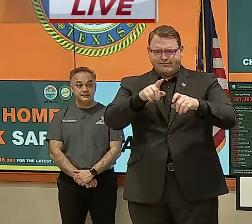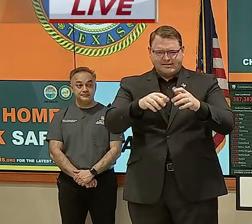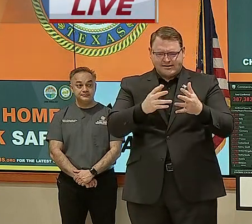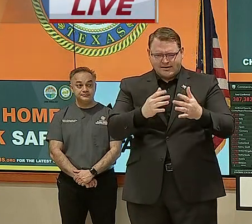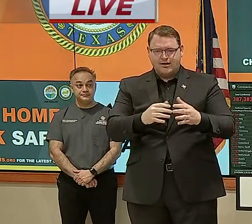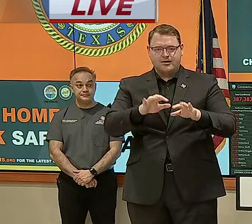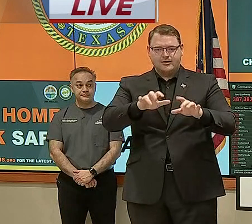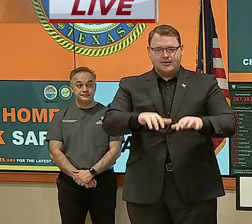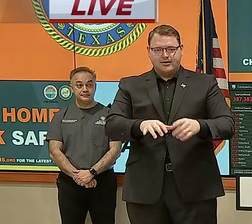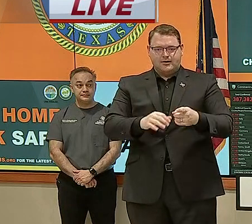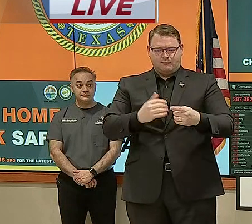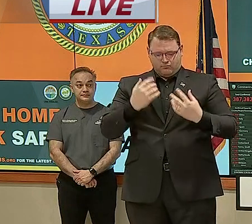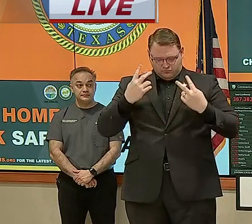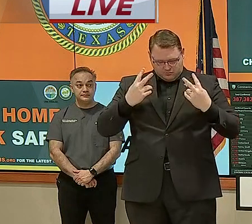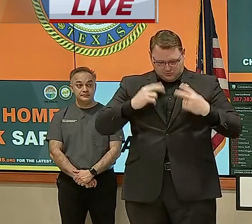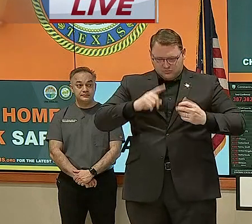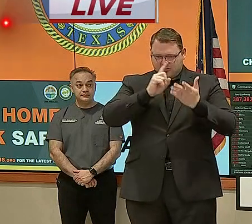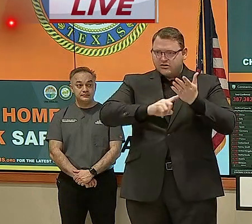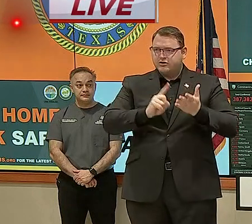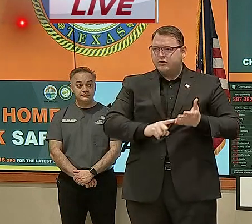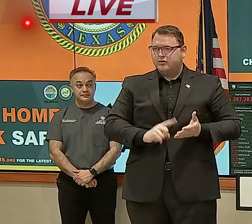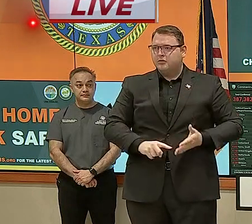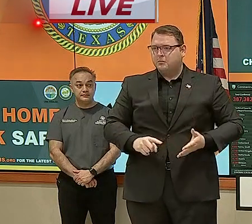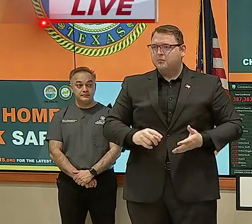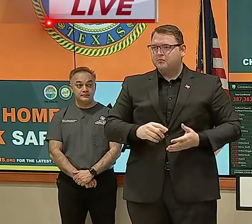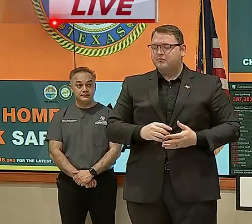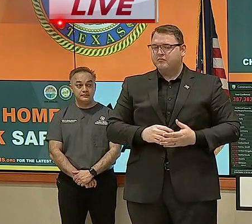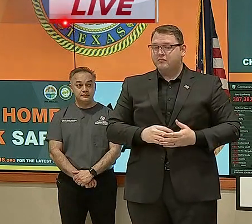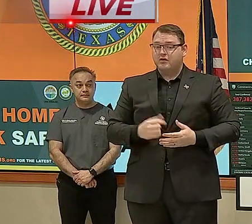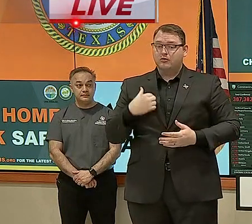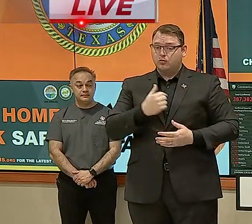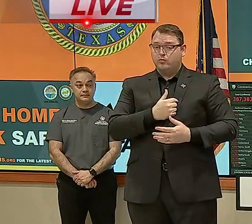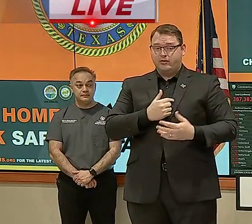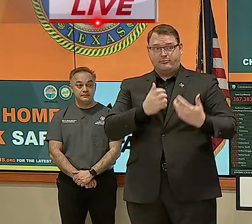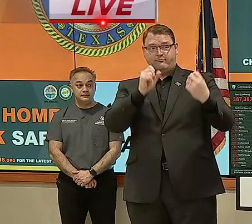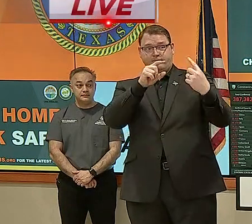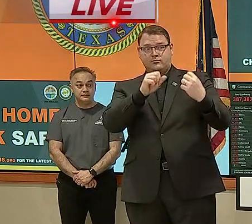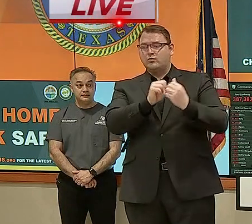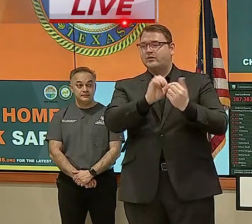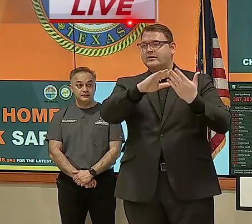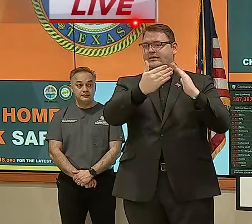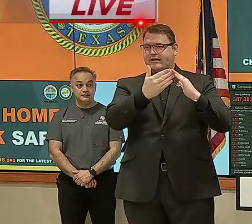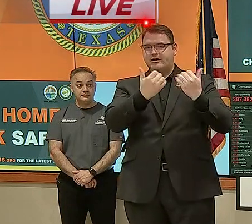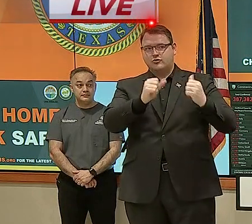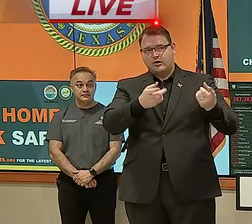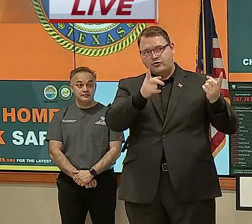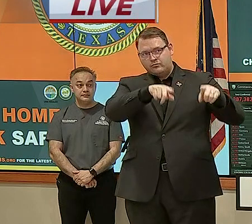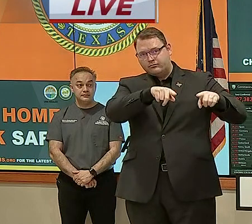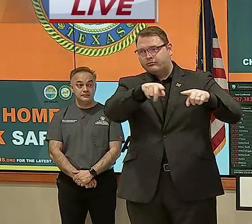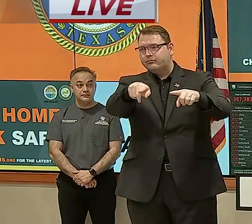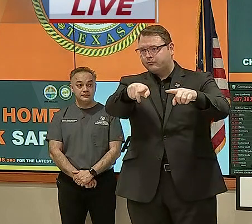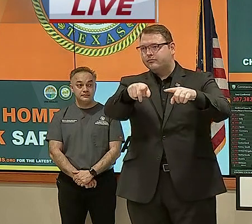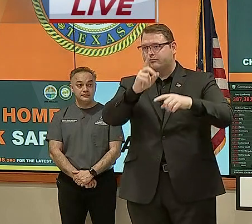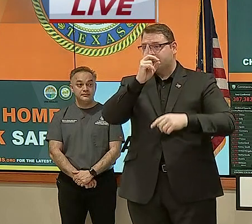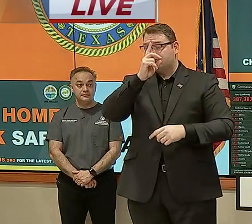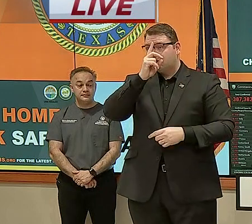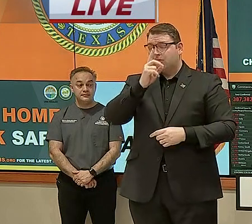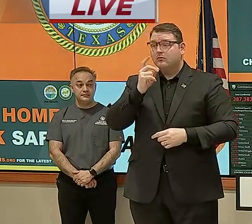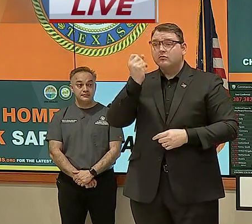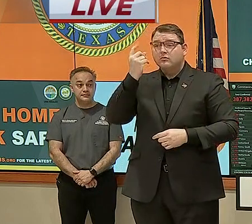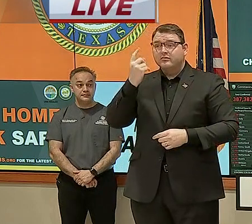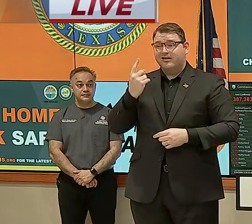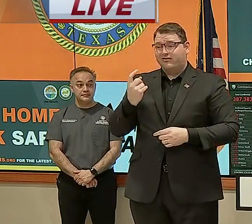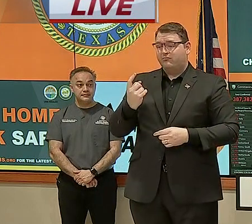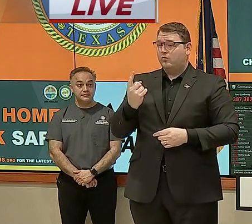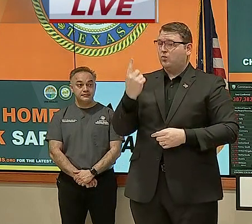in lockstep. The only caveat there to be aware of, as I've been mentioning for the past